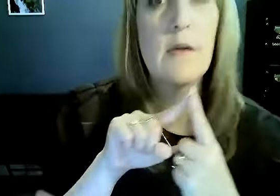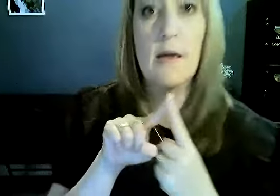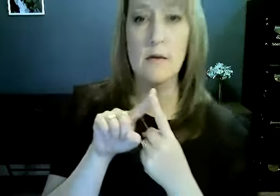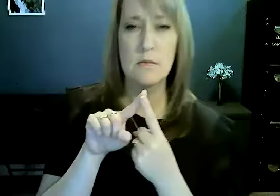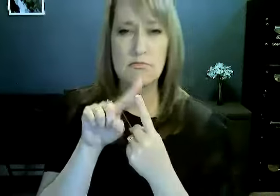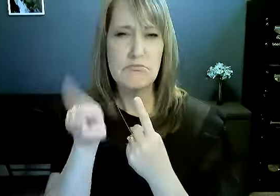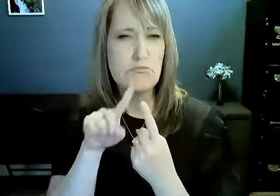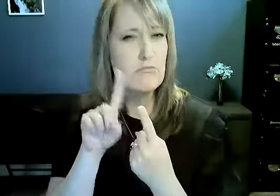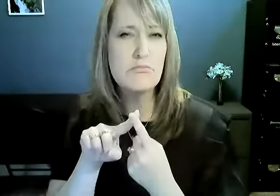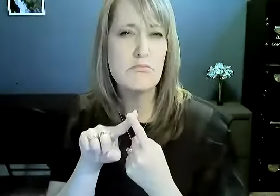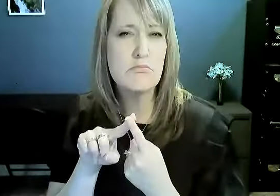Okay.